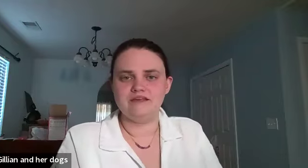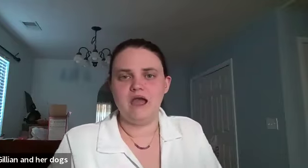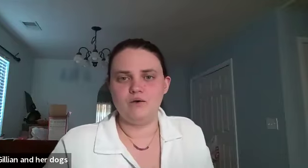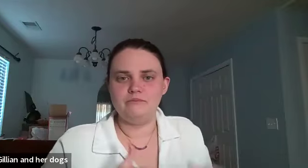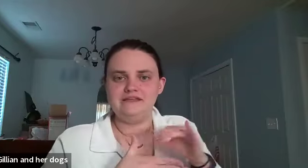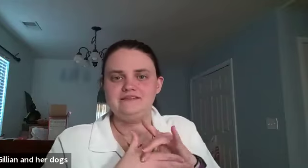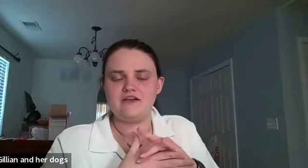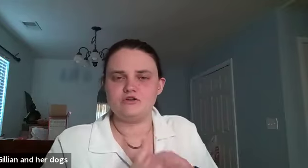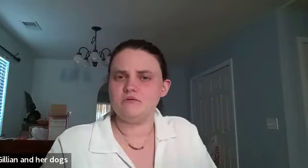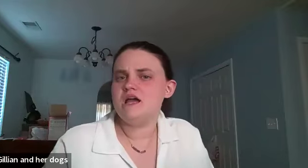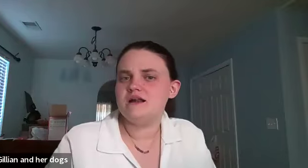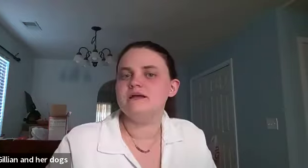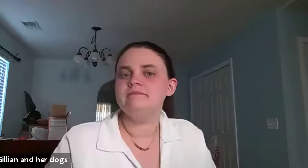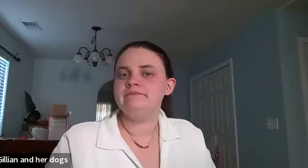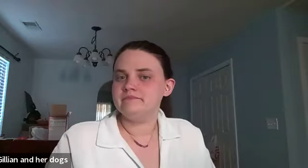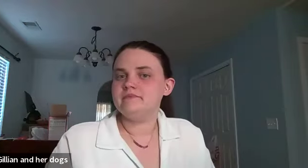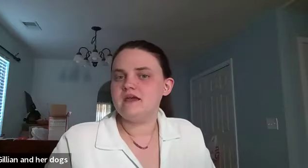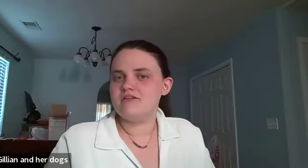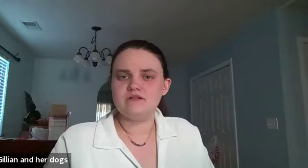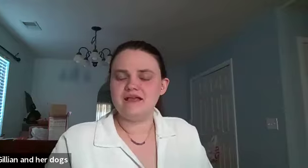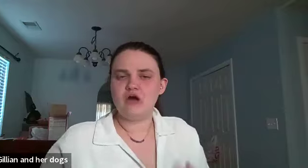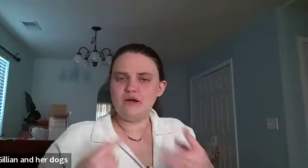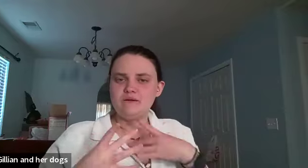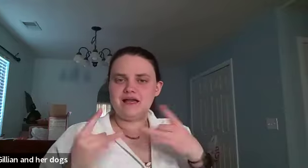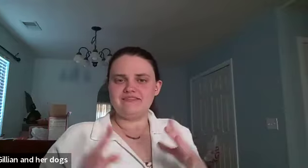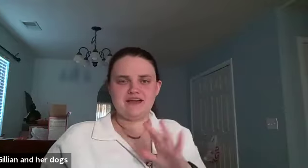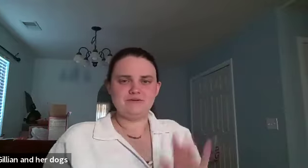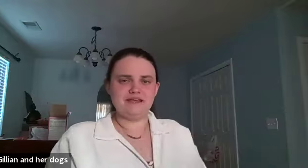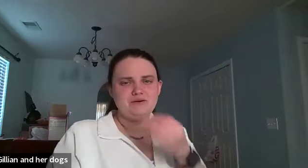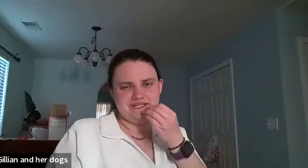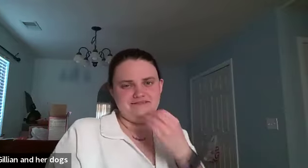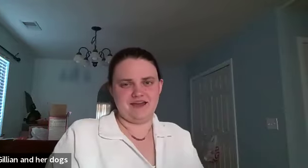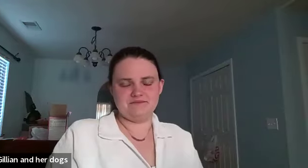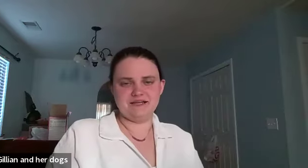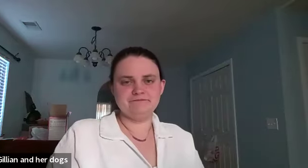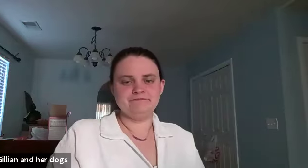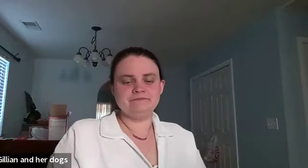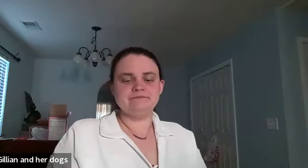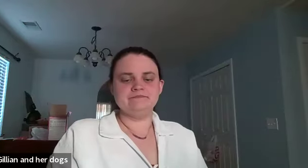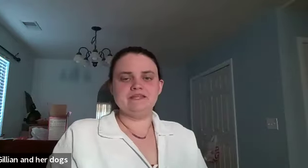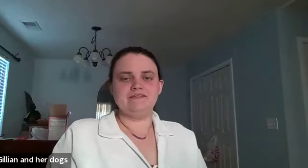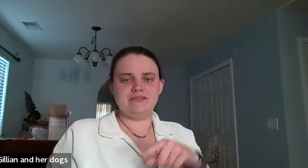like cow meat, and that, and they're like, what? And I'm like, yeah, and they're like, oh, I don't like that. I don't eat that. And I'm like,